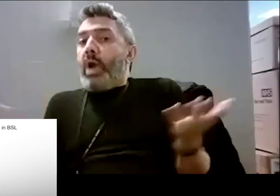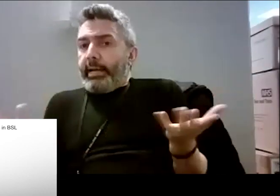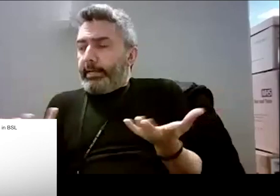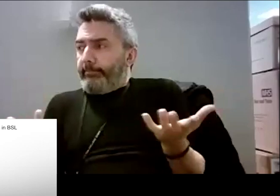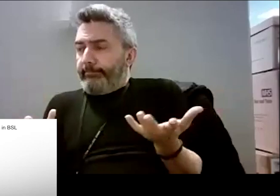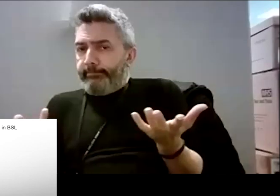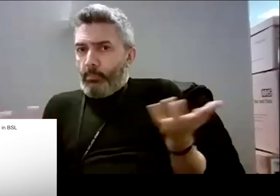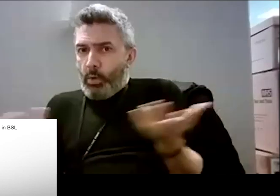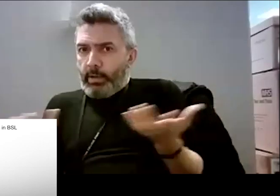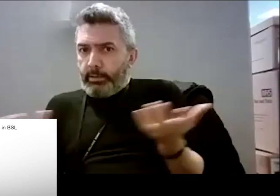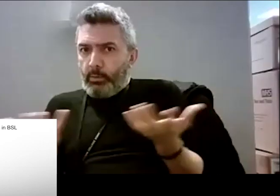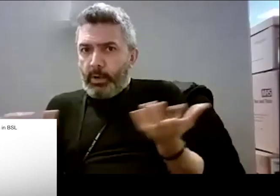Where?